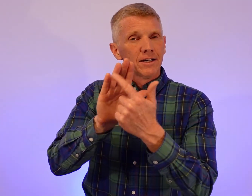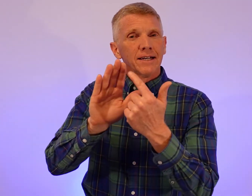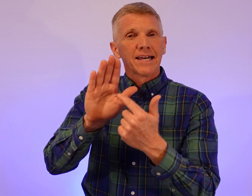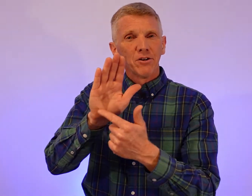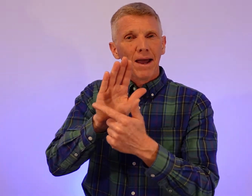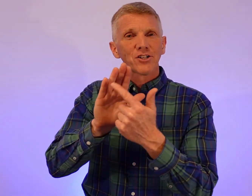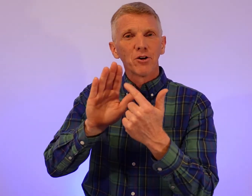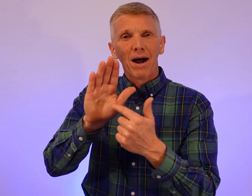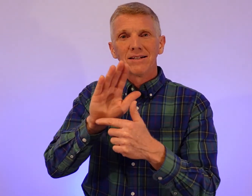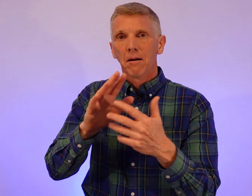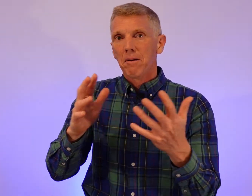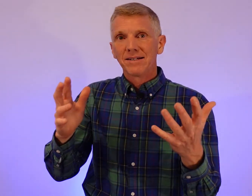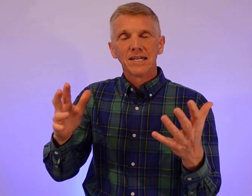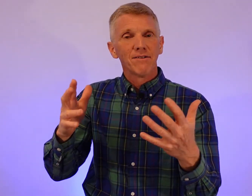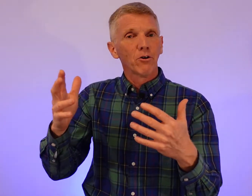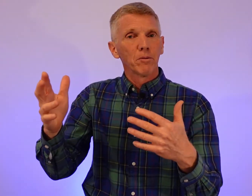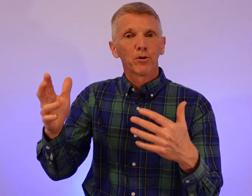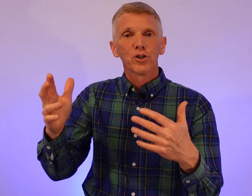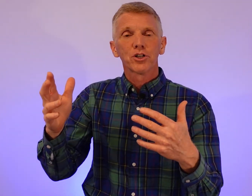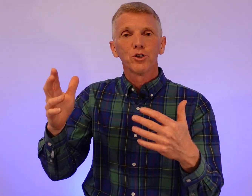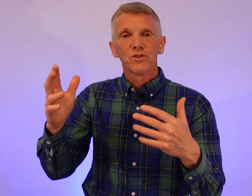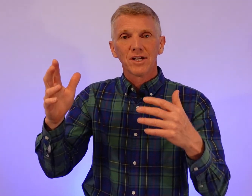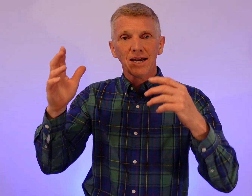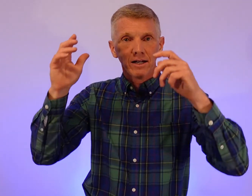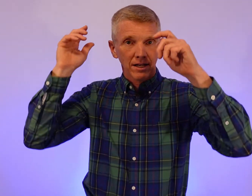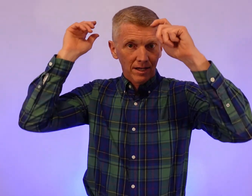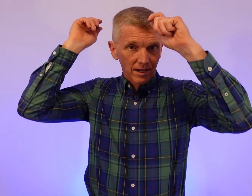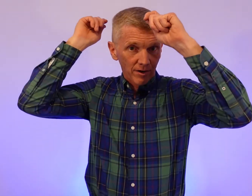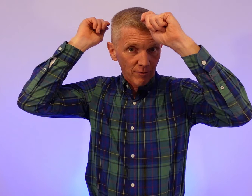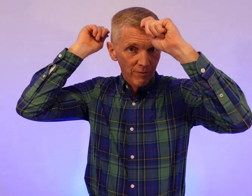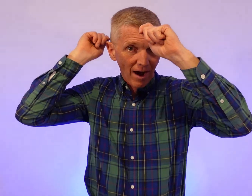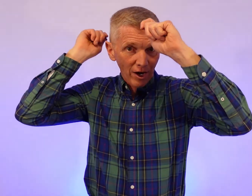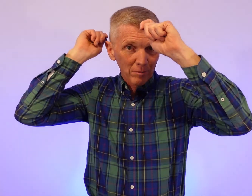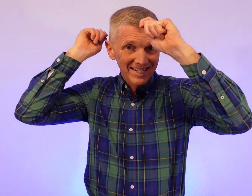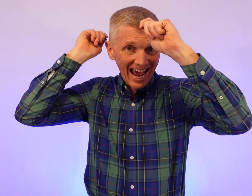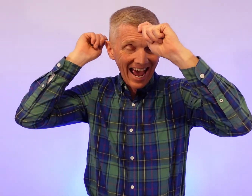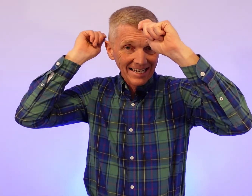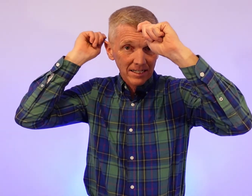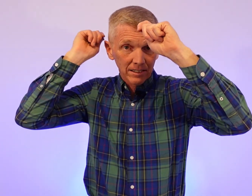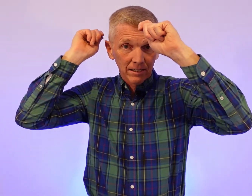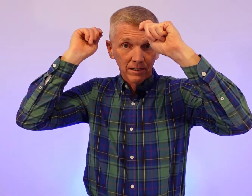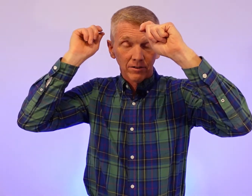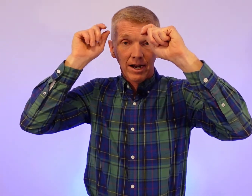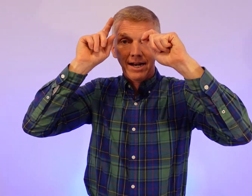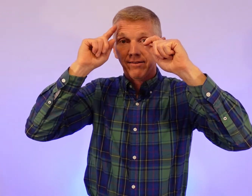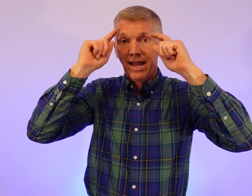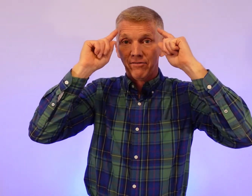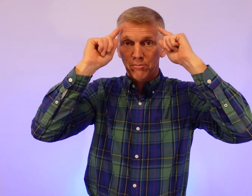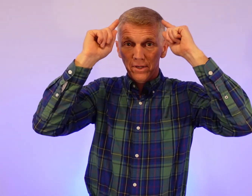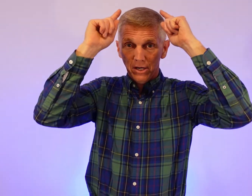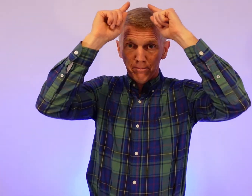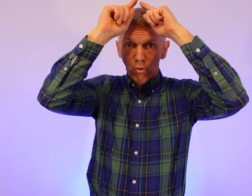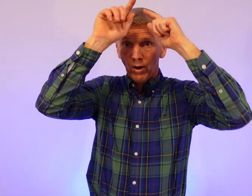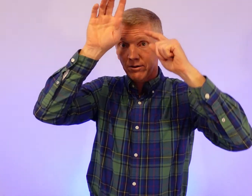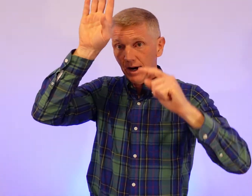Can you imagine your mind's on TV or in person, you've seen a fireman's hat, right? They have this big point right